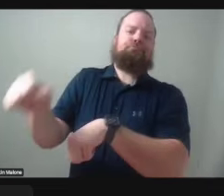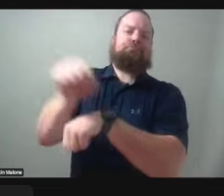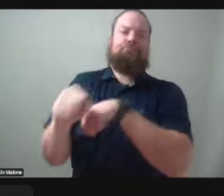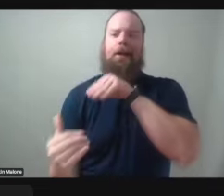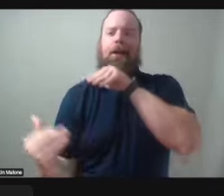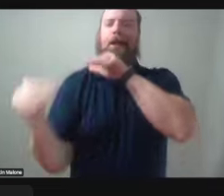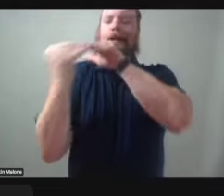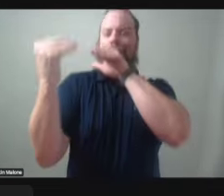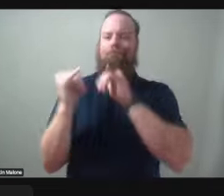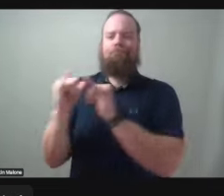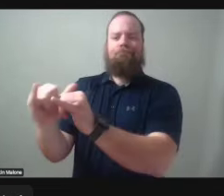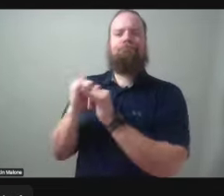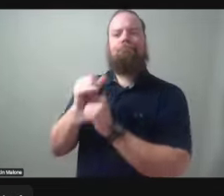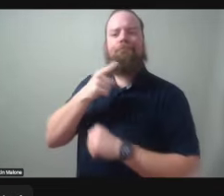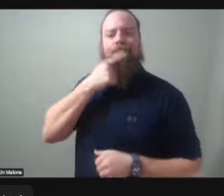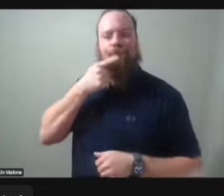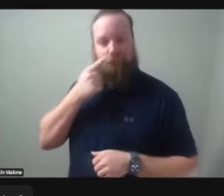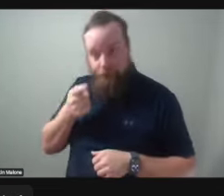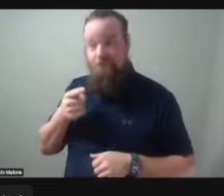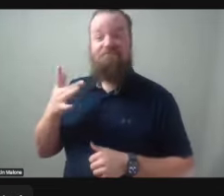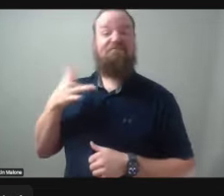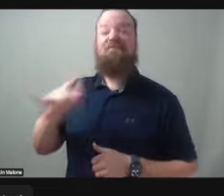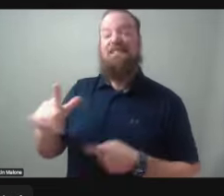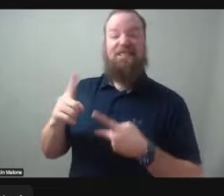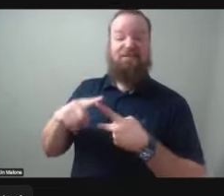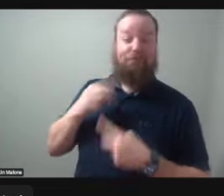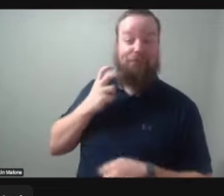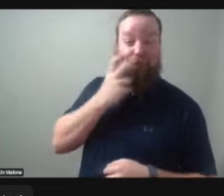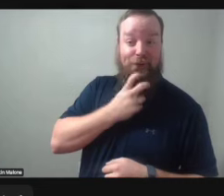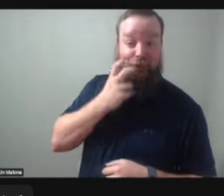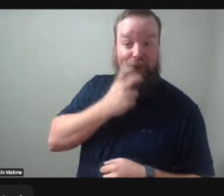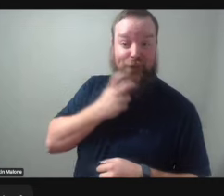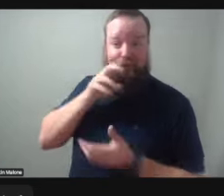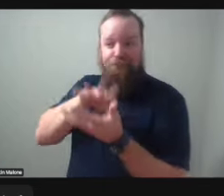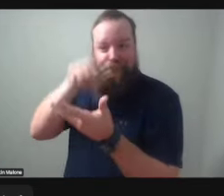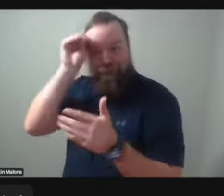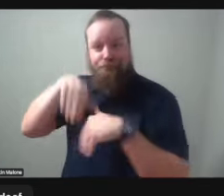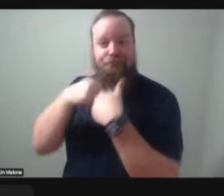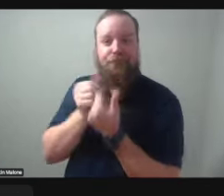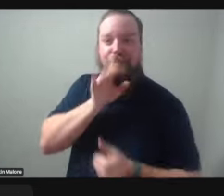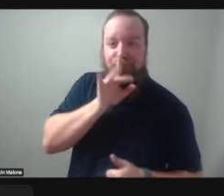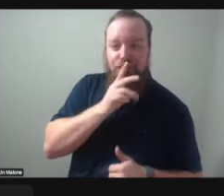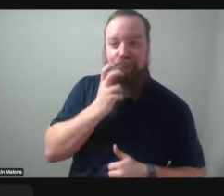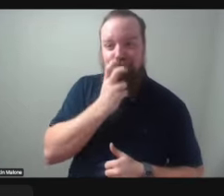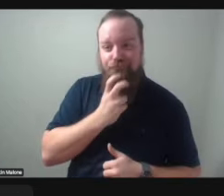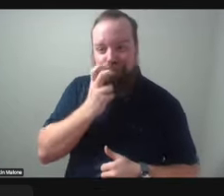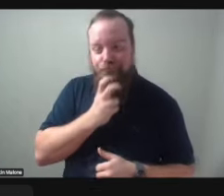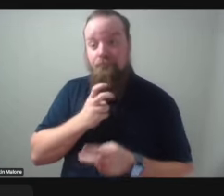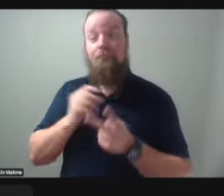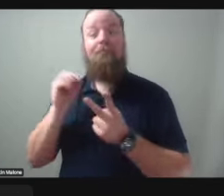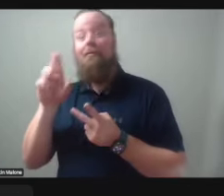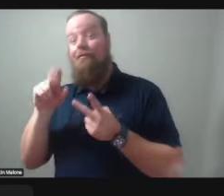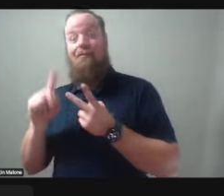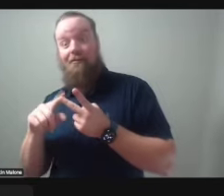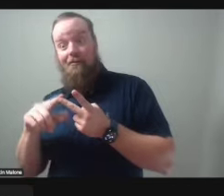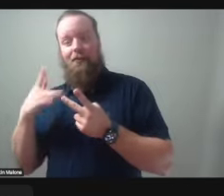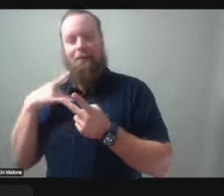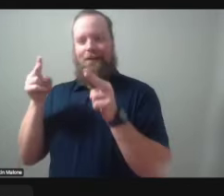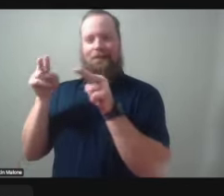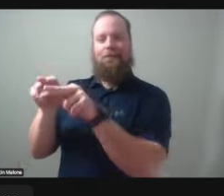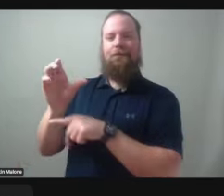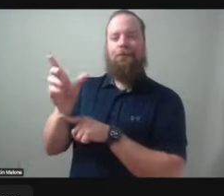Those who have children that are deaf and themselves are not deaf, we call that hearing. They might think it's too hard